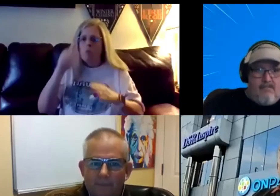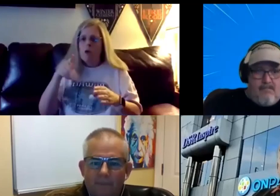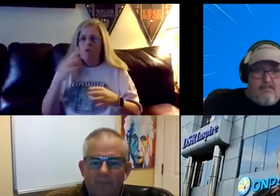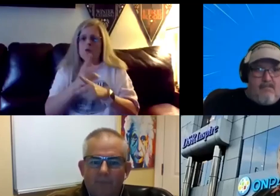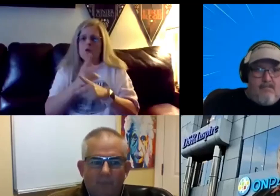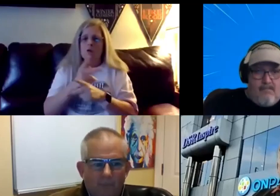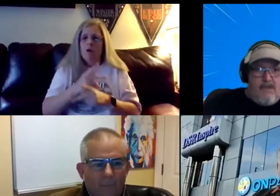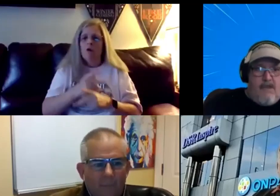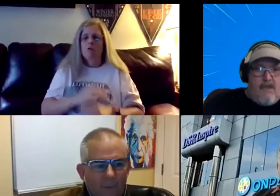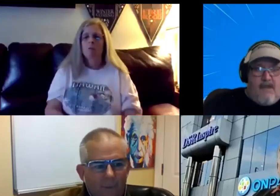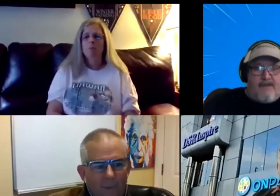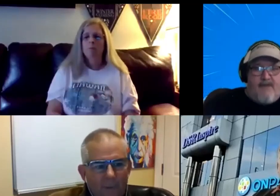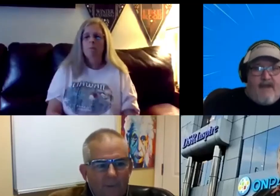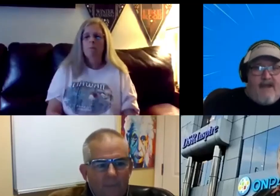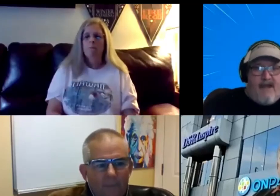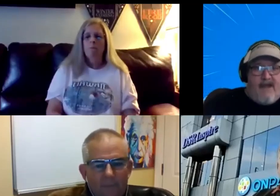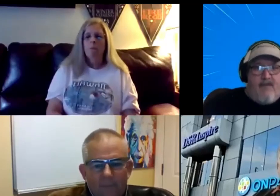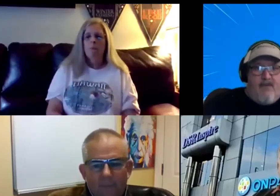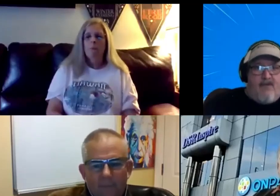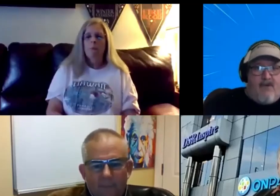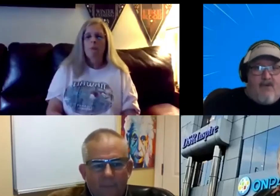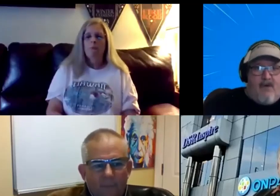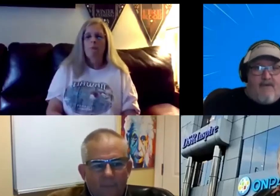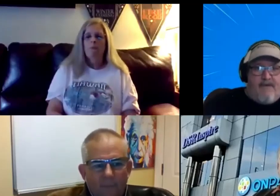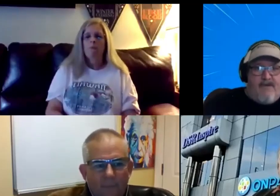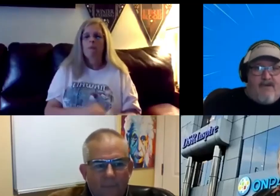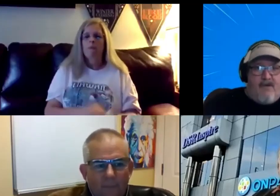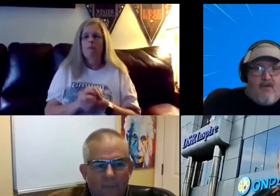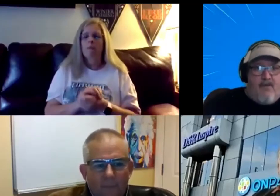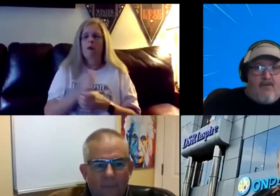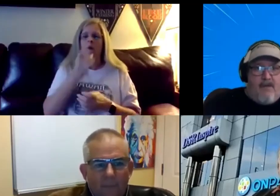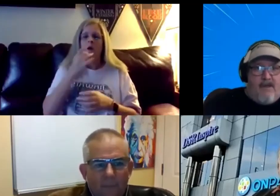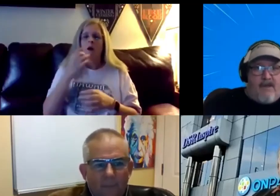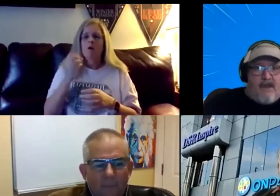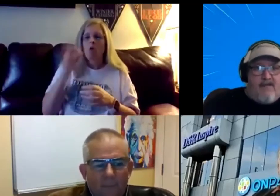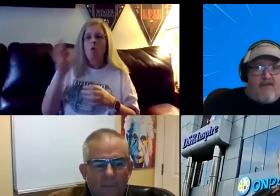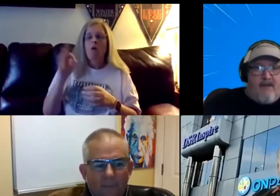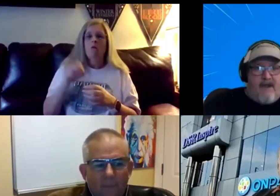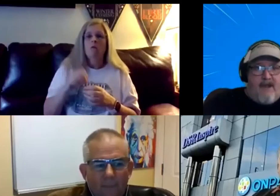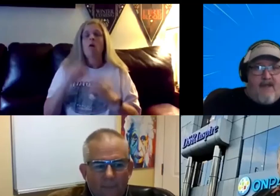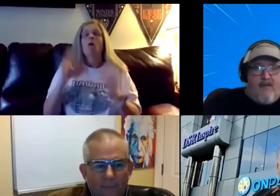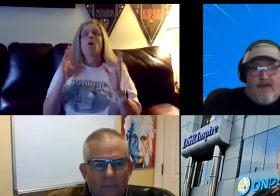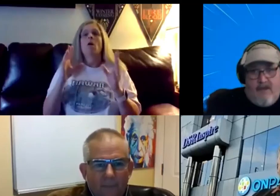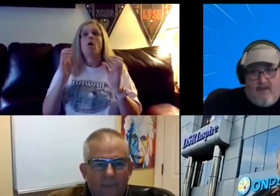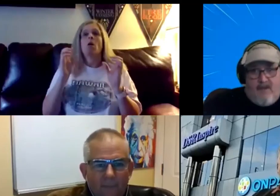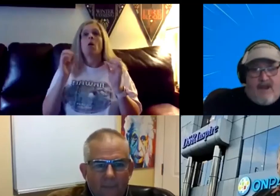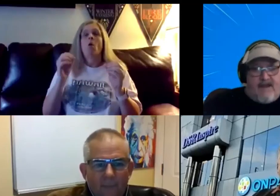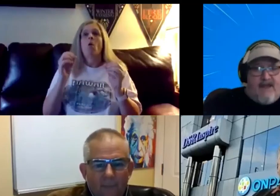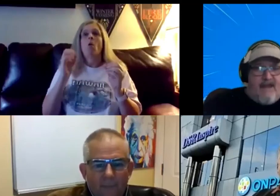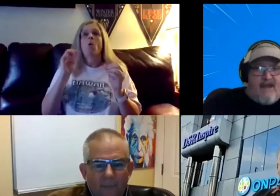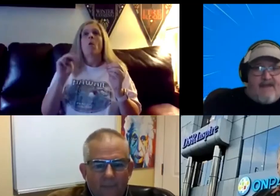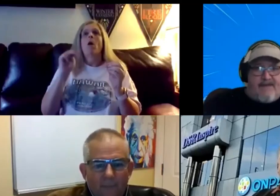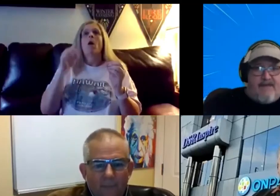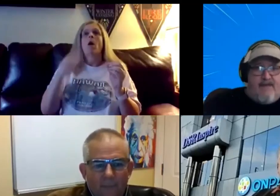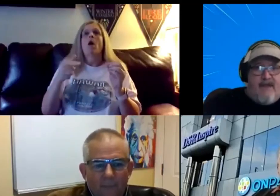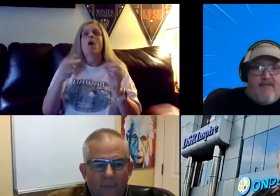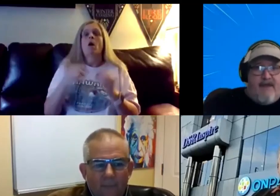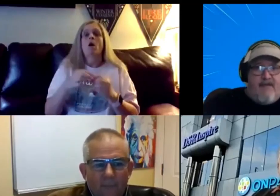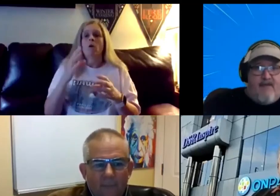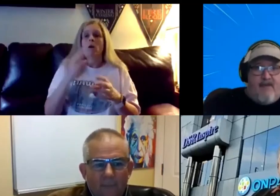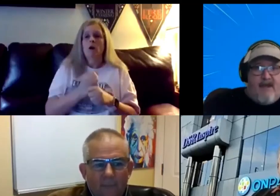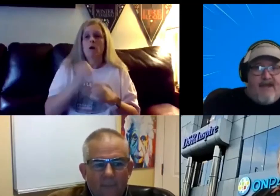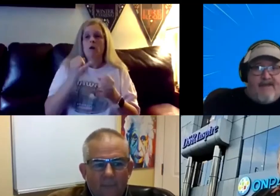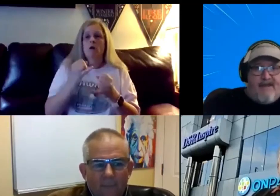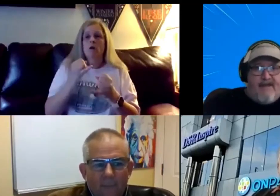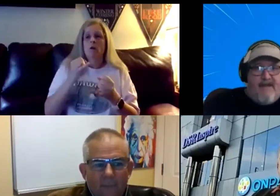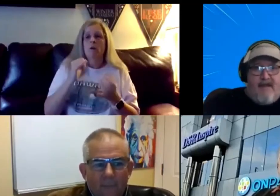ahead. Mike's right. A light will go off and you go, holy cow, look what I got. We we got that in the last Q&A meeting